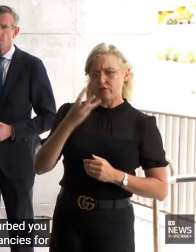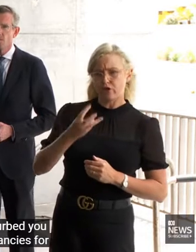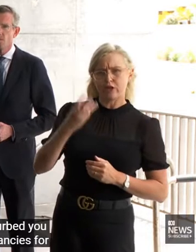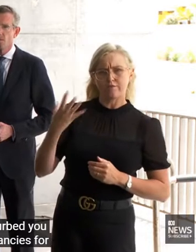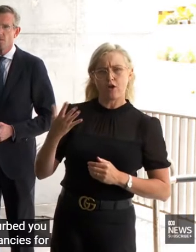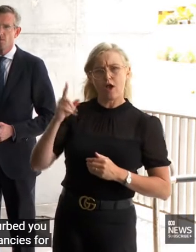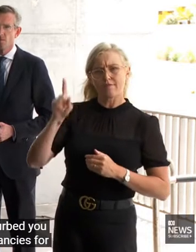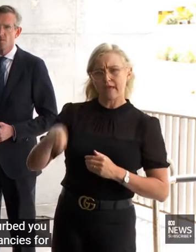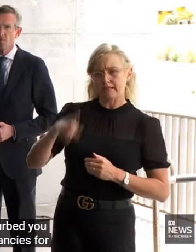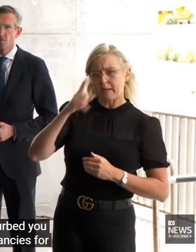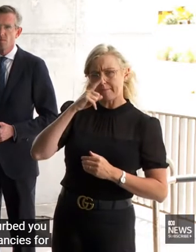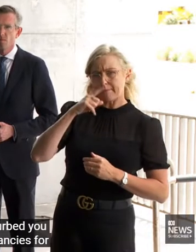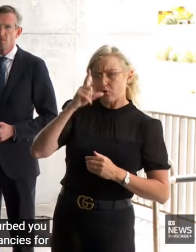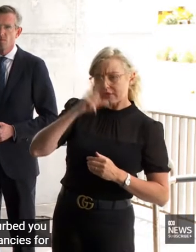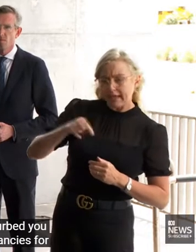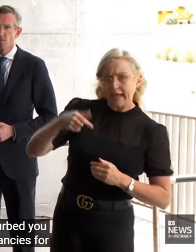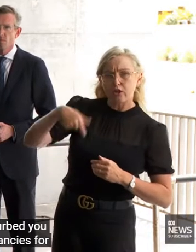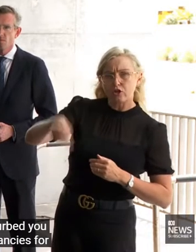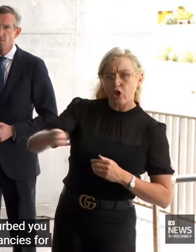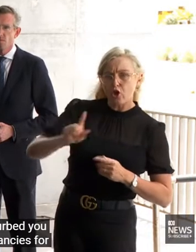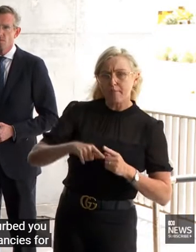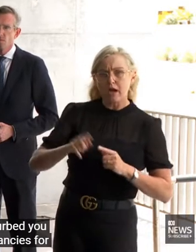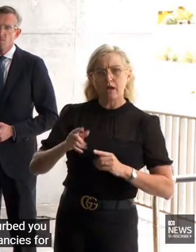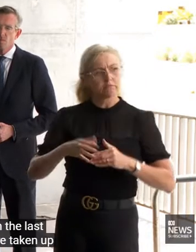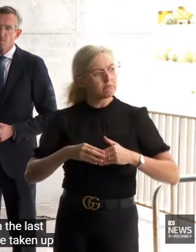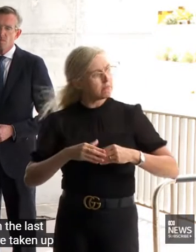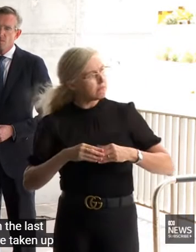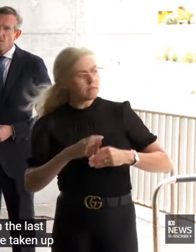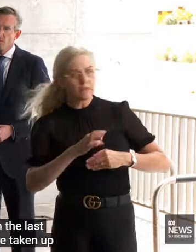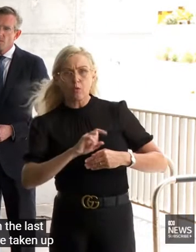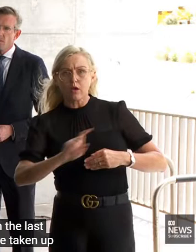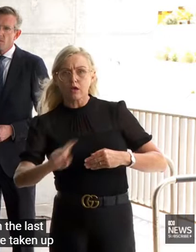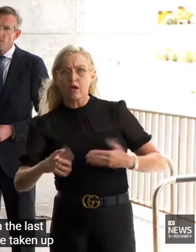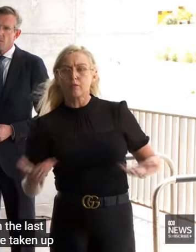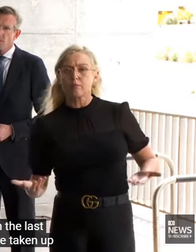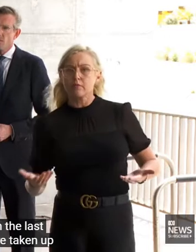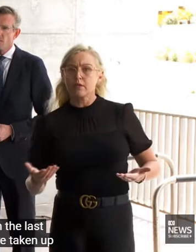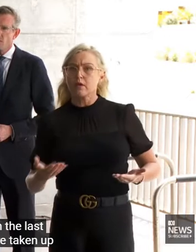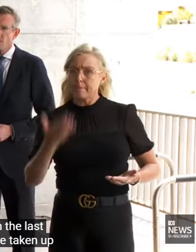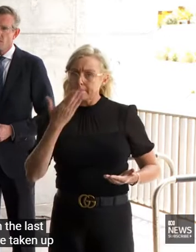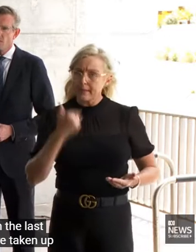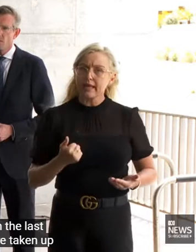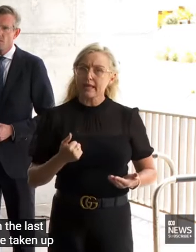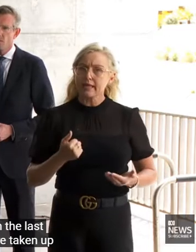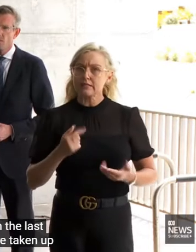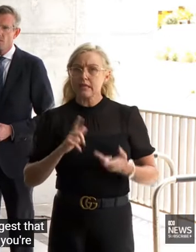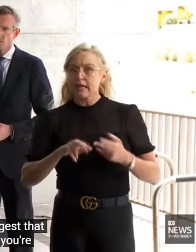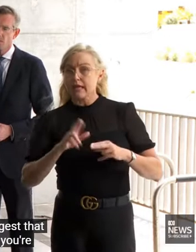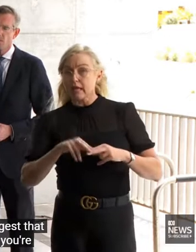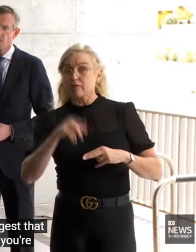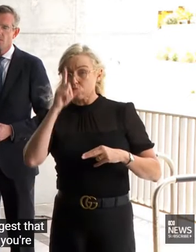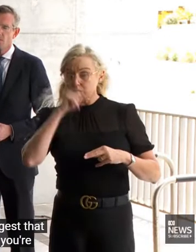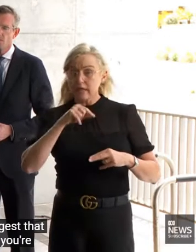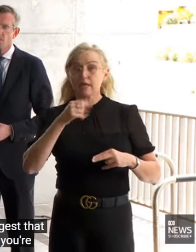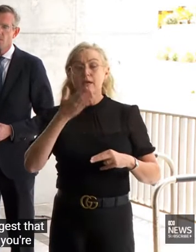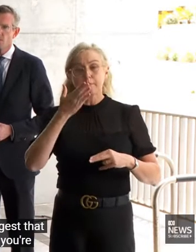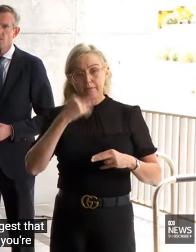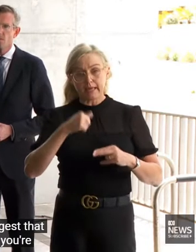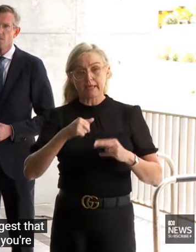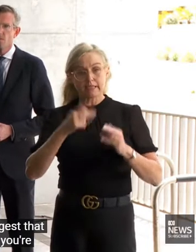last few days, and they weren't taken up. I would strongly suggest that people get on to, if you're eligible, get on